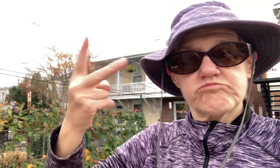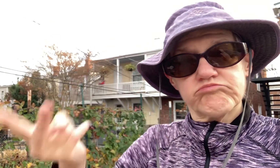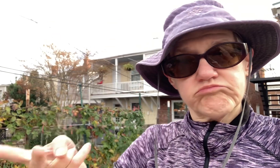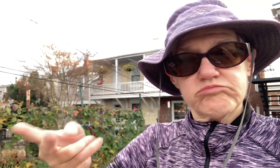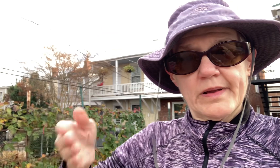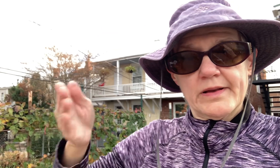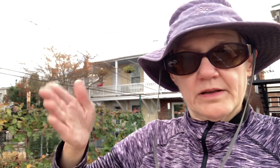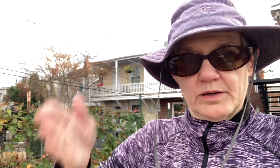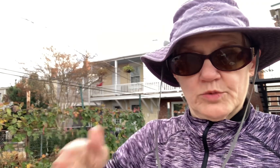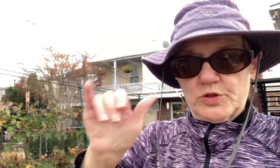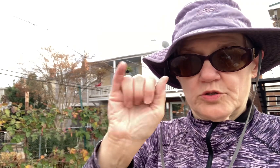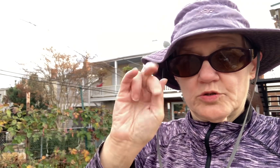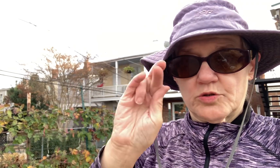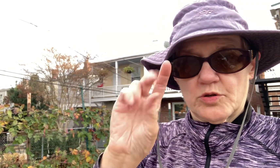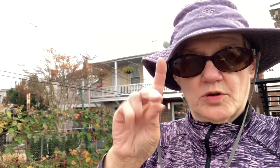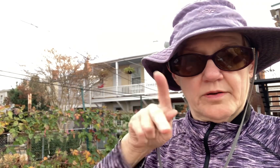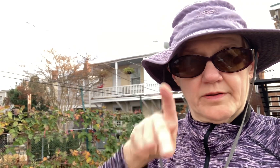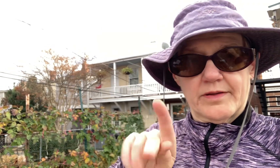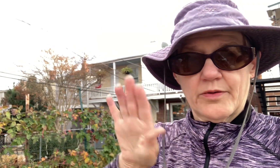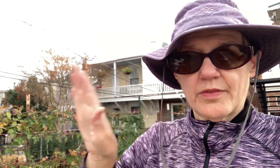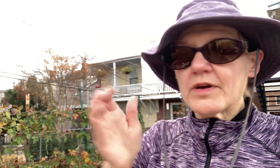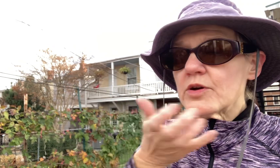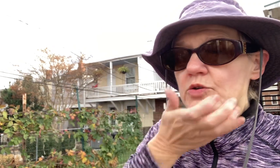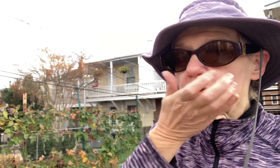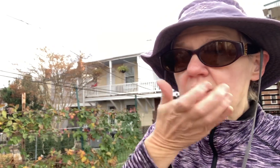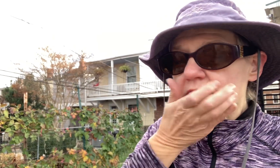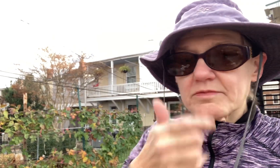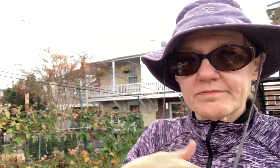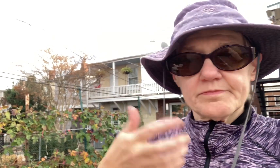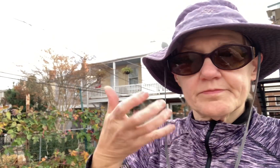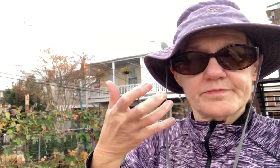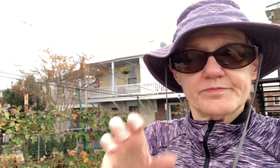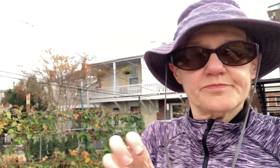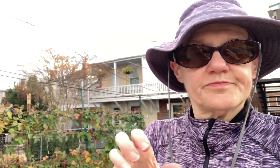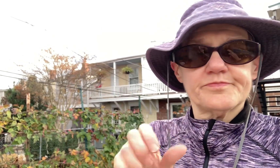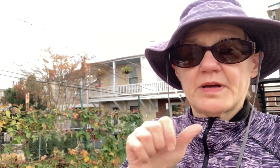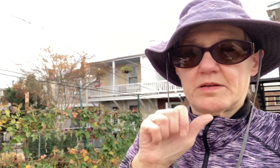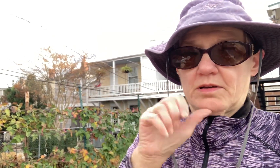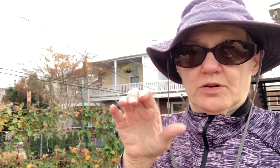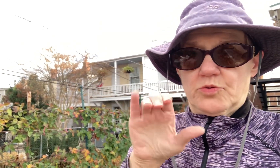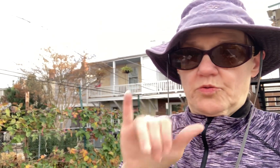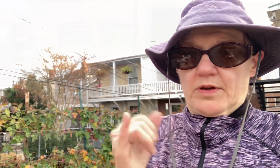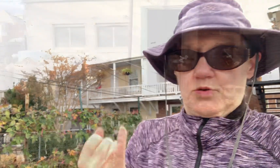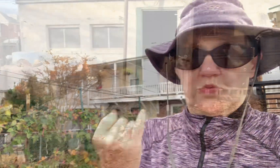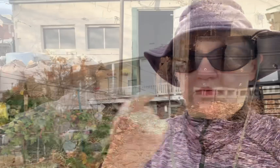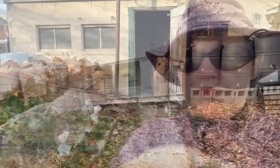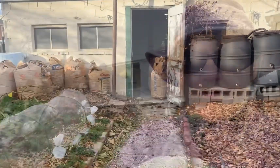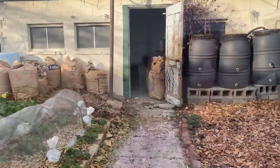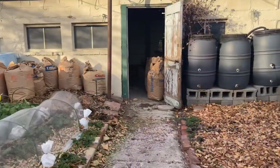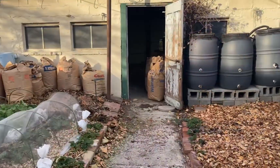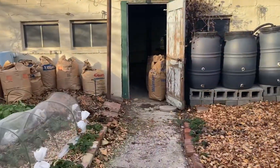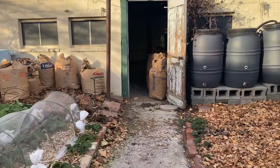leaves falling into the neighbor's yard because it'll kill their grass. But we're not going to do that